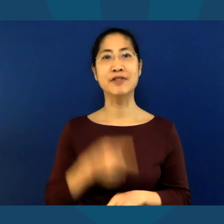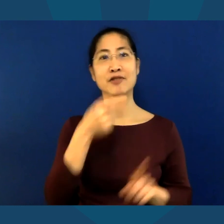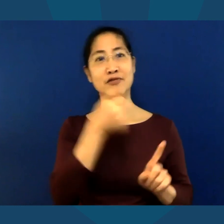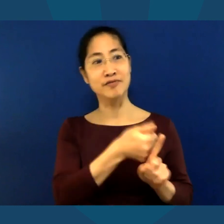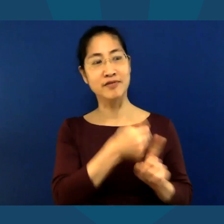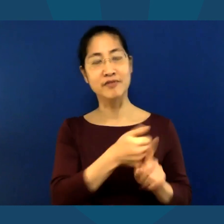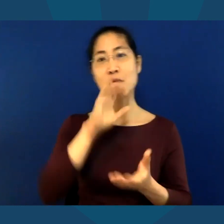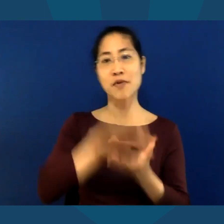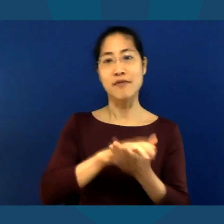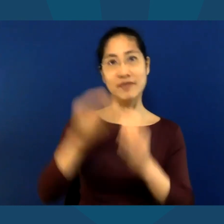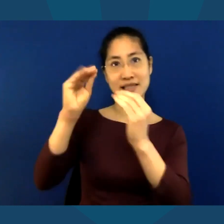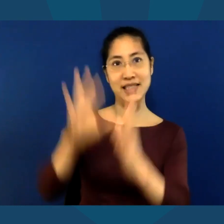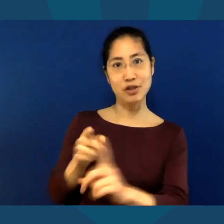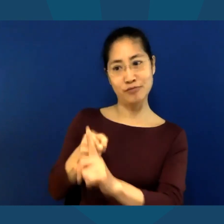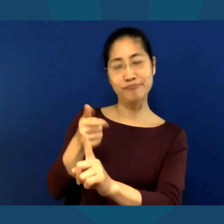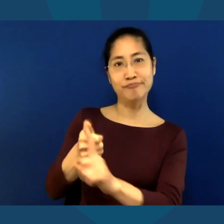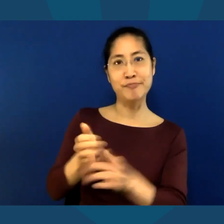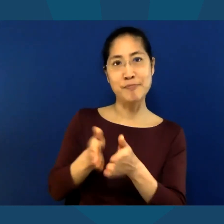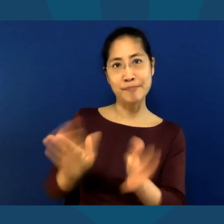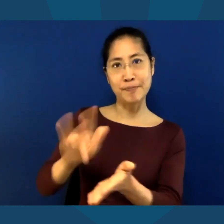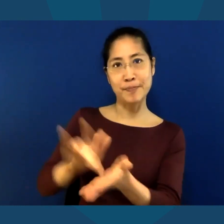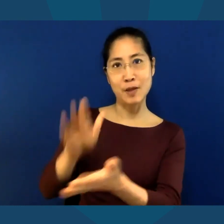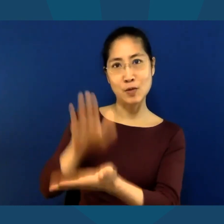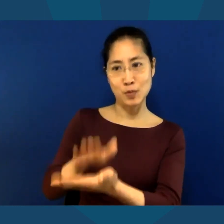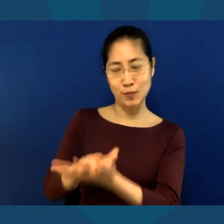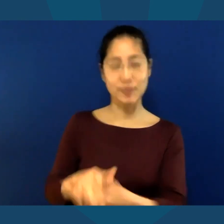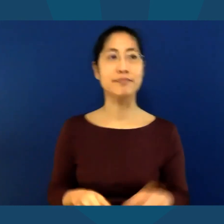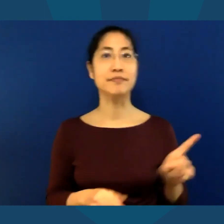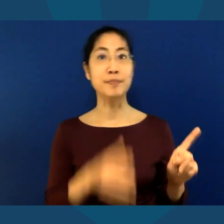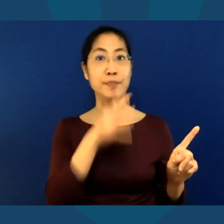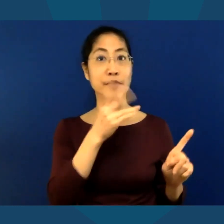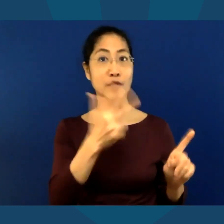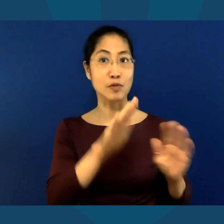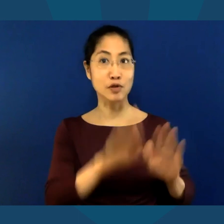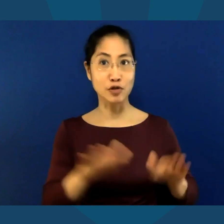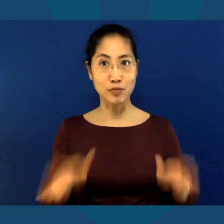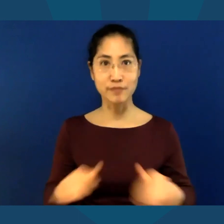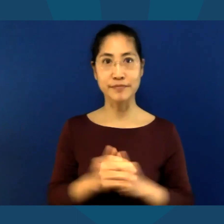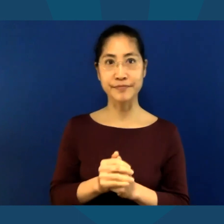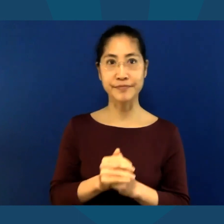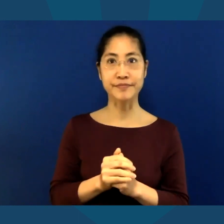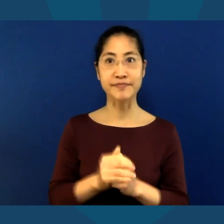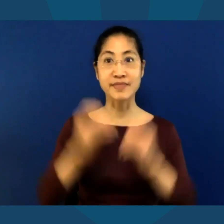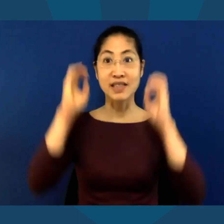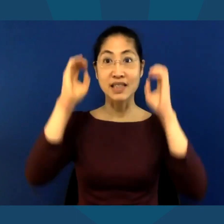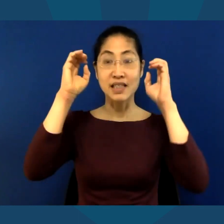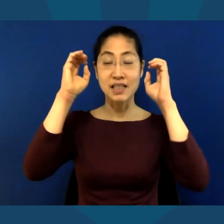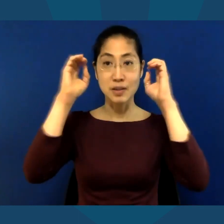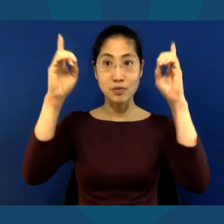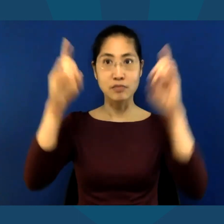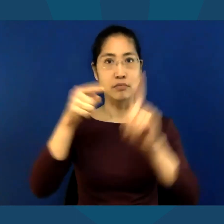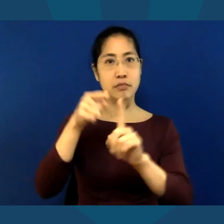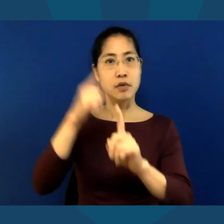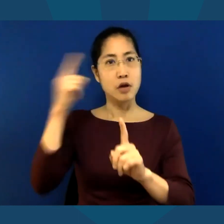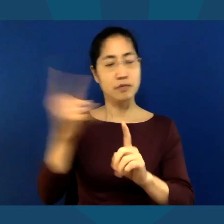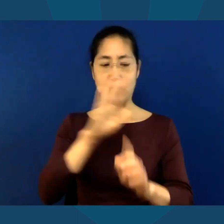As the wife of a public middle school teacher and mom of 3 children, education has always been